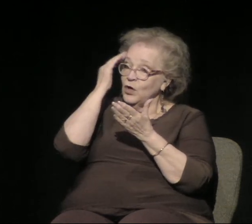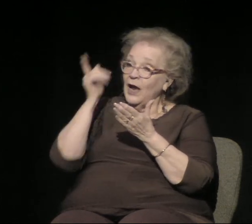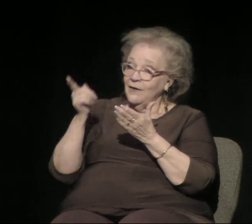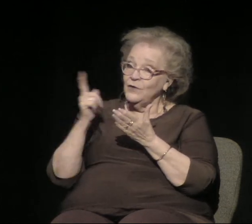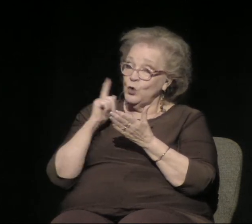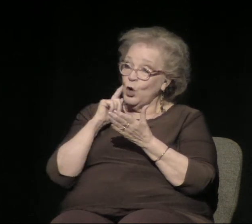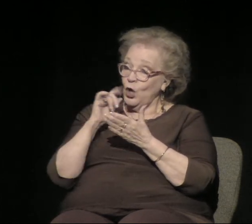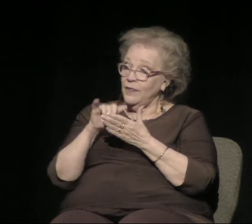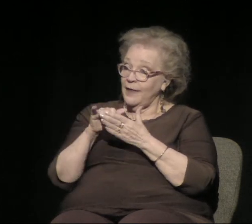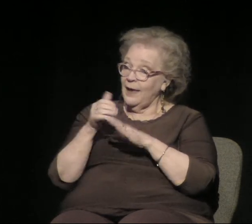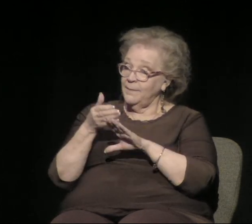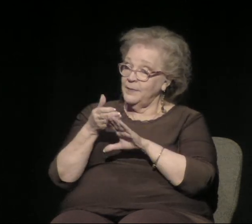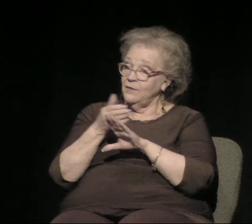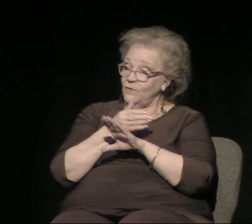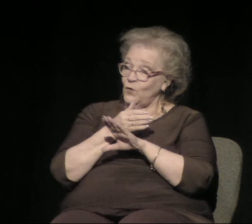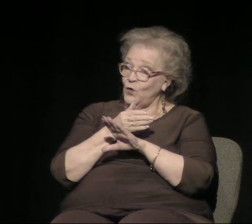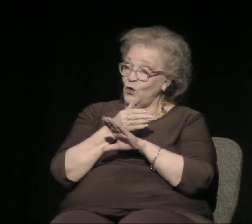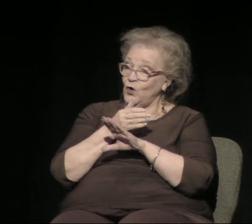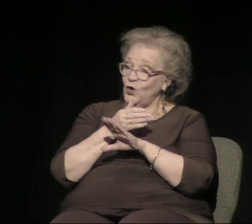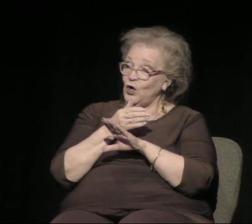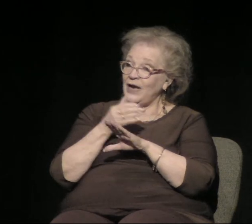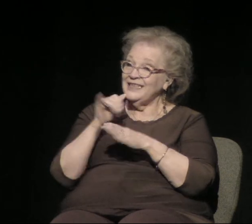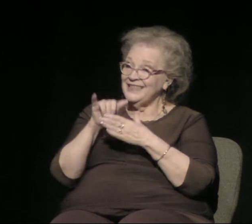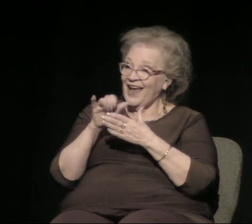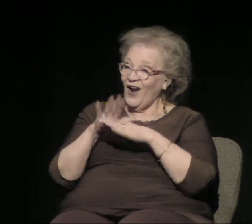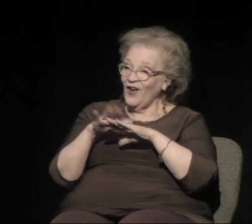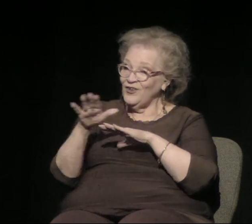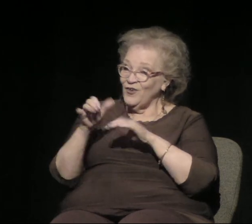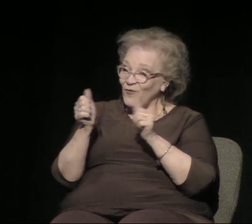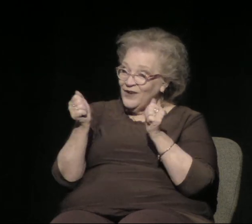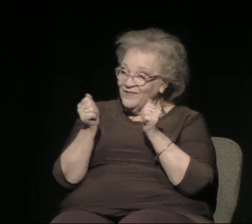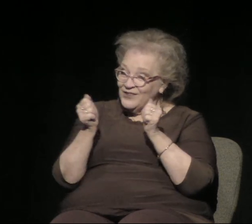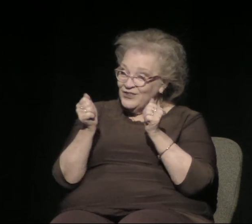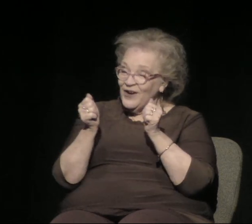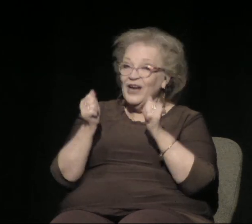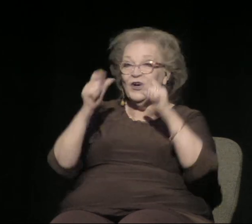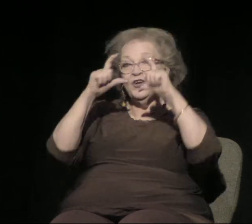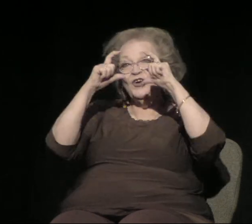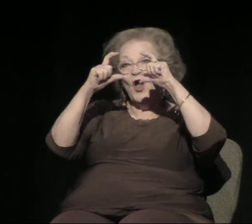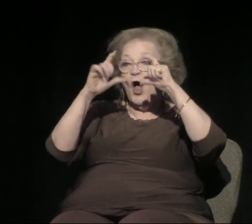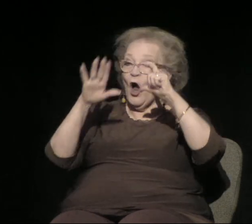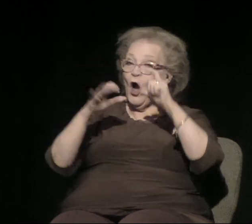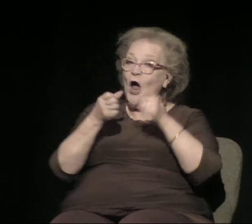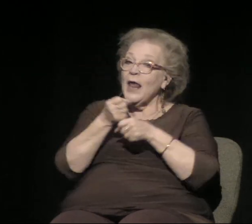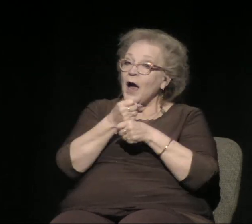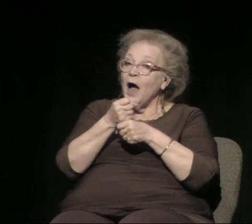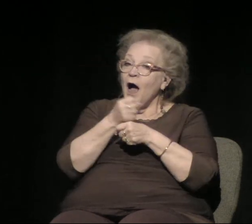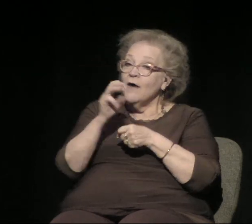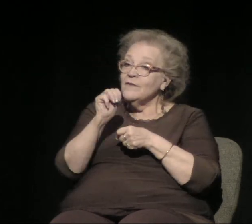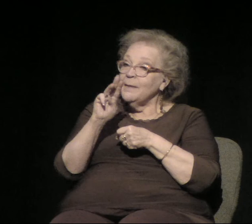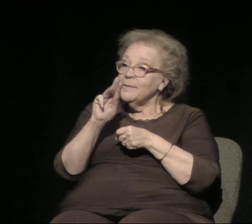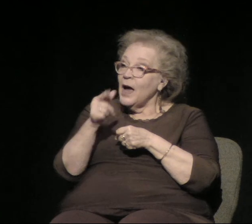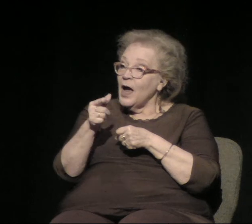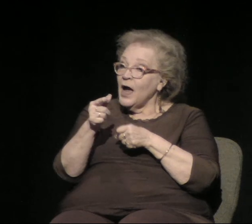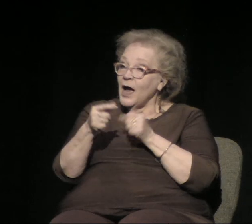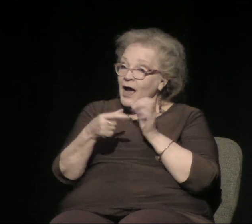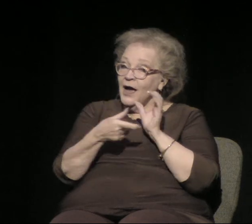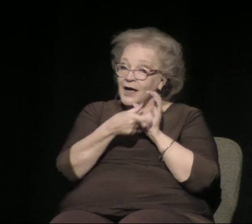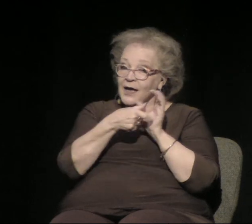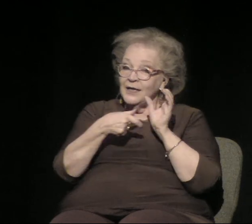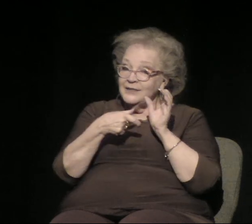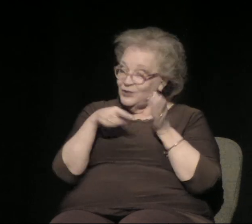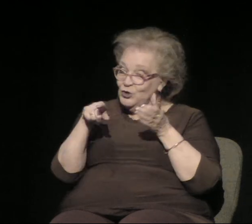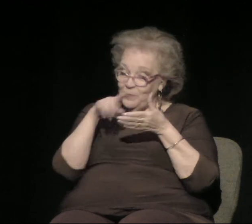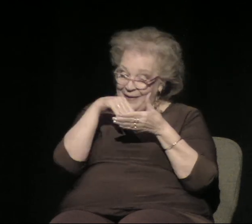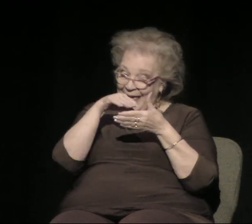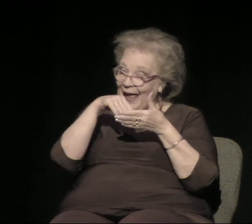that one before? You have that one on your refrigerator? Maybe a coffee mug? Does anybody have that one? Did you paint